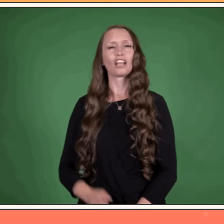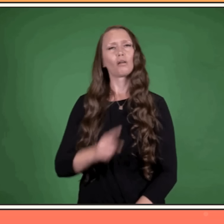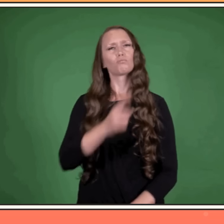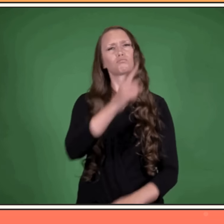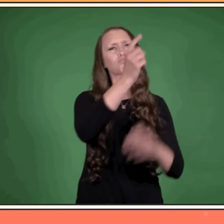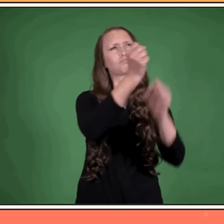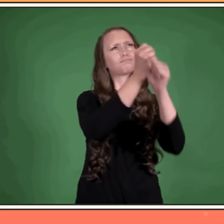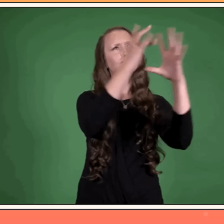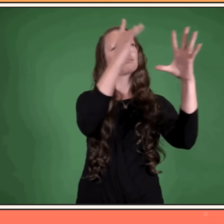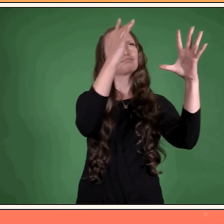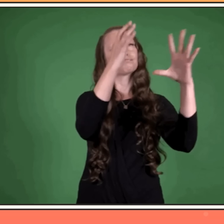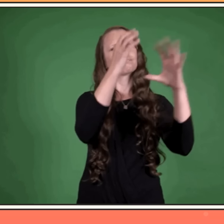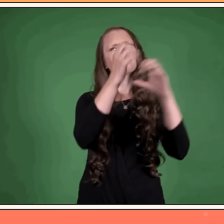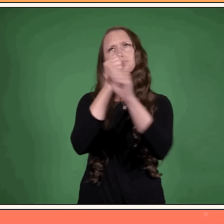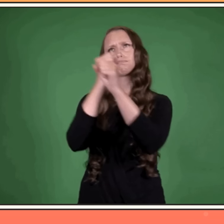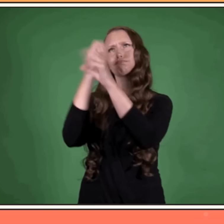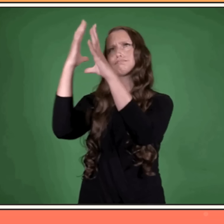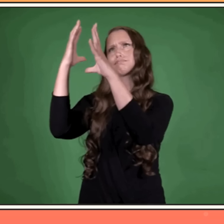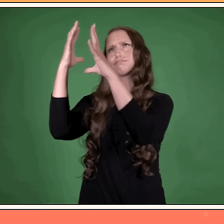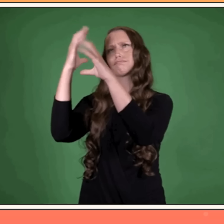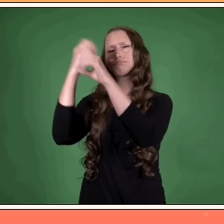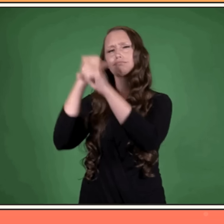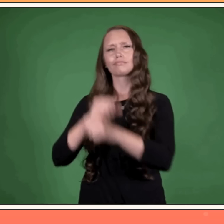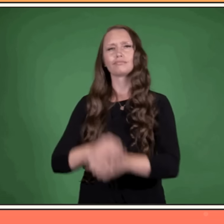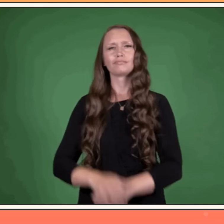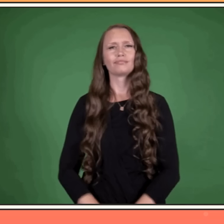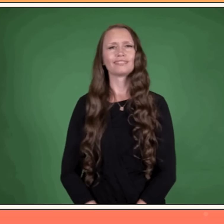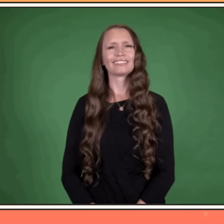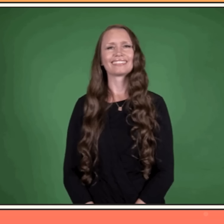They light up the sky on the 4th of July.